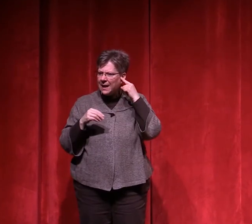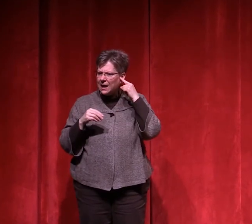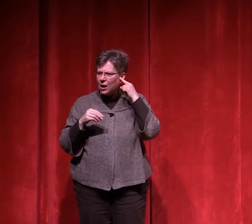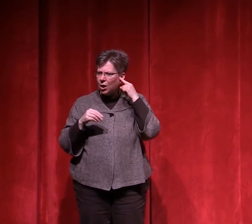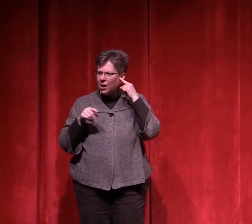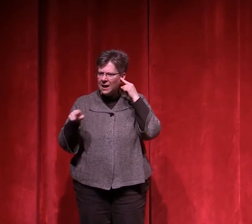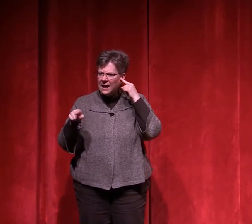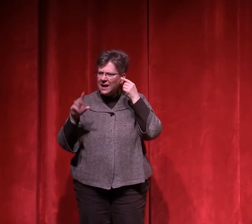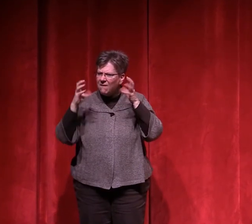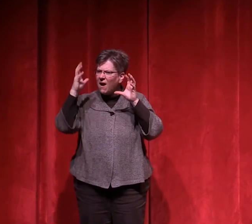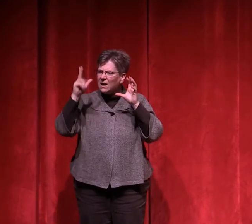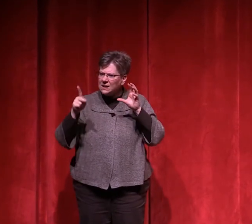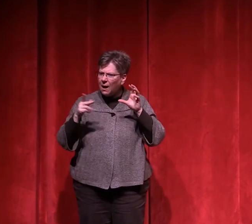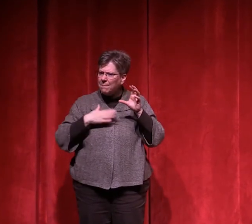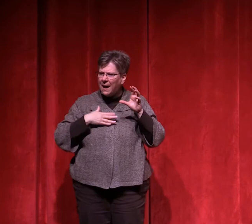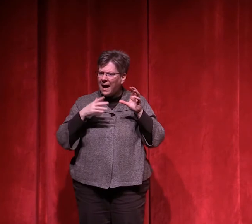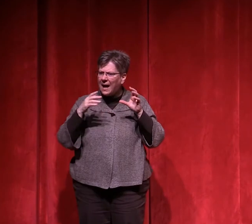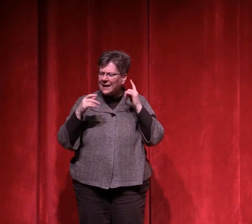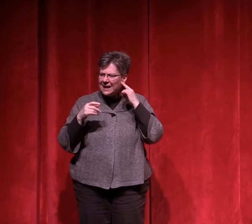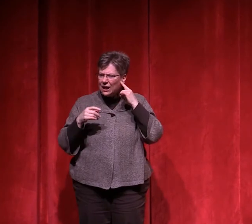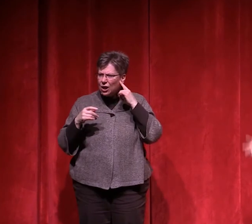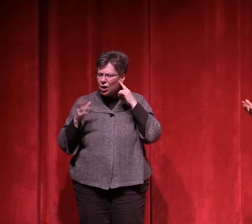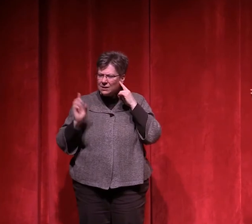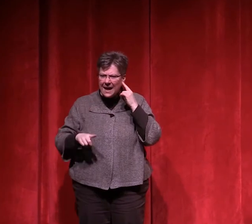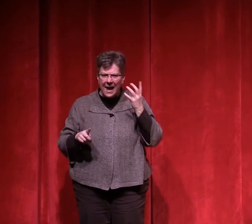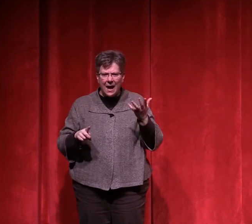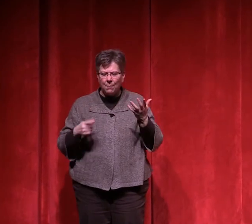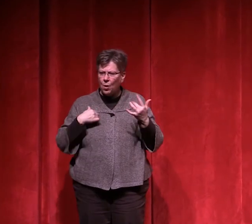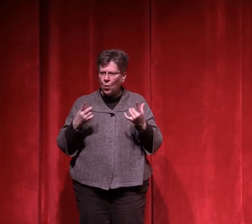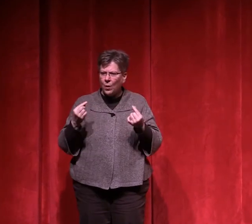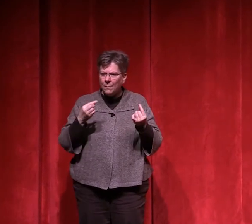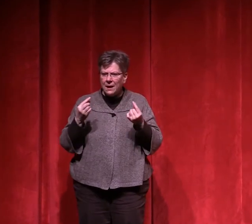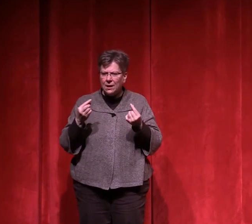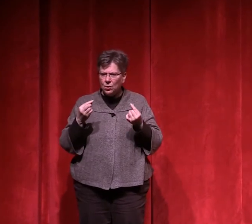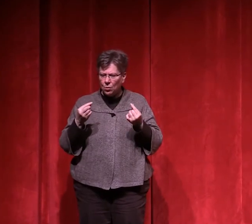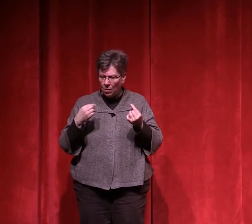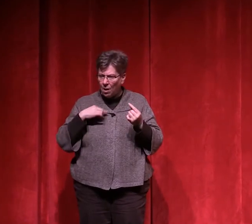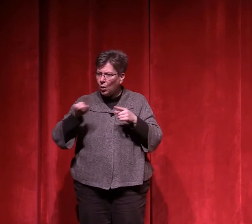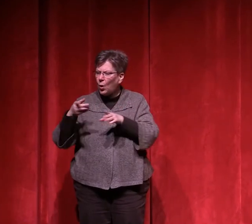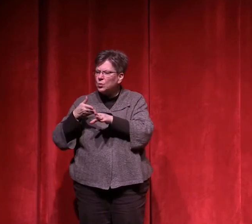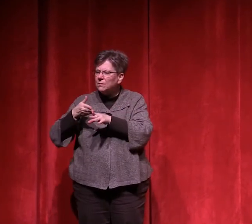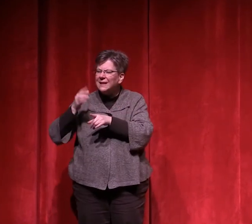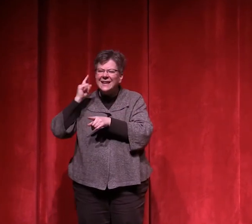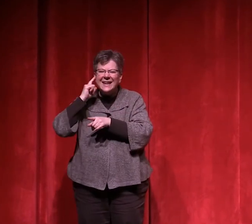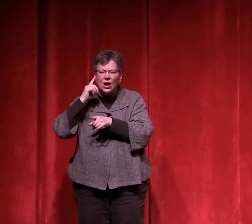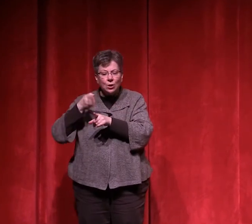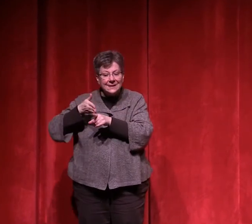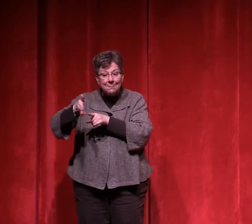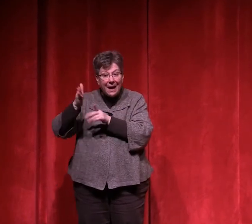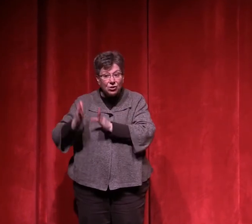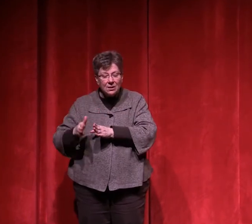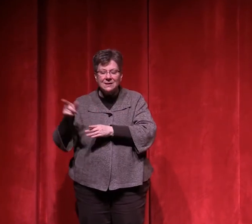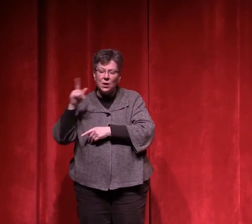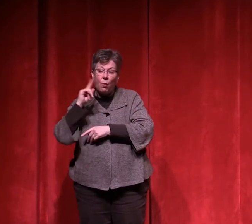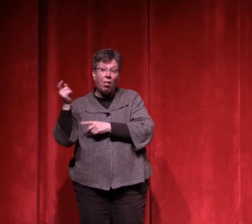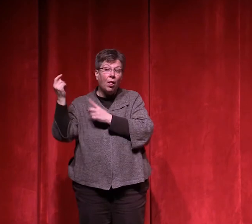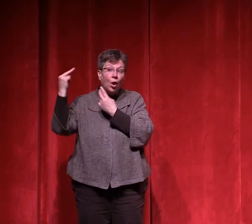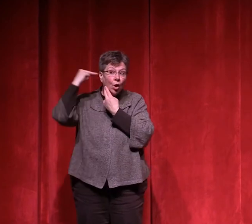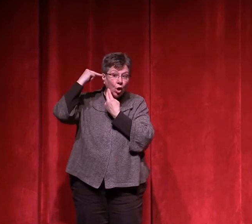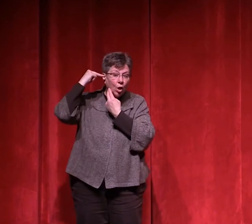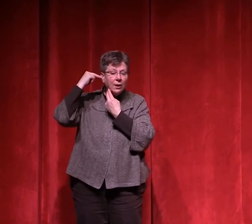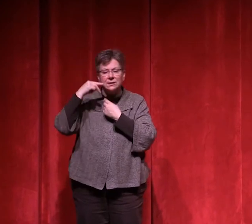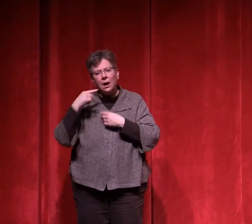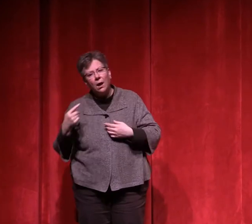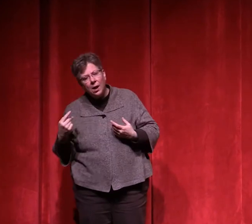He fucked up my ear. Damn. What am I going to do? I could go to a specialist. I could pay a lot of money. He'd look in my ear and say,